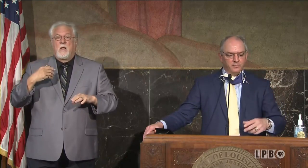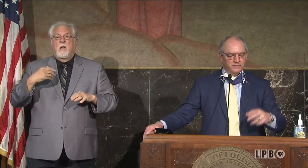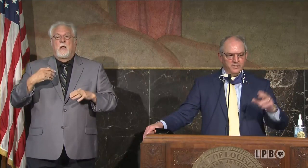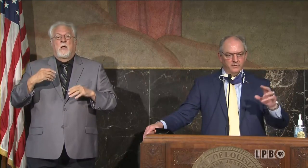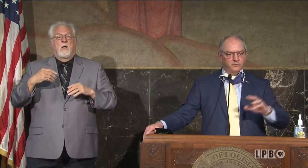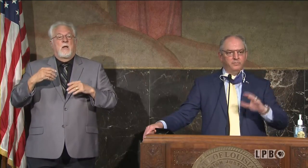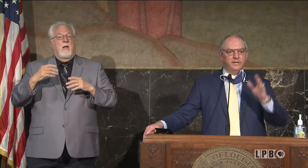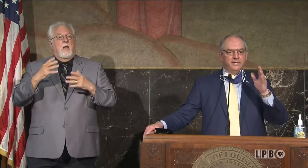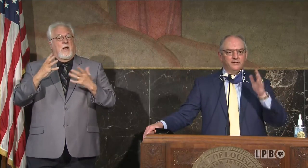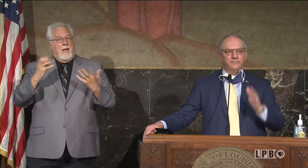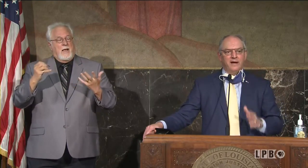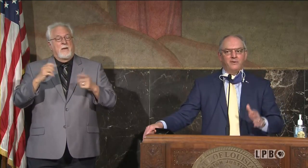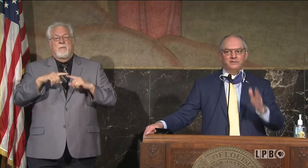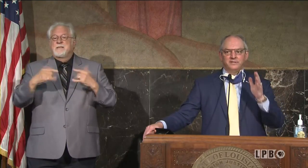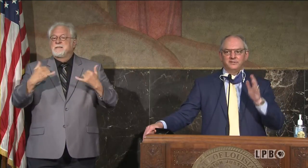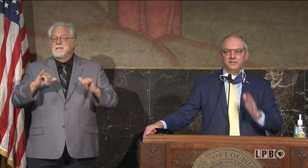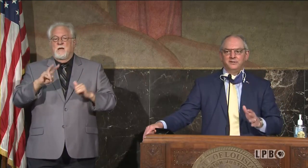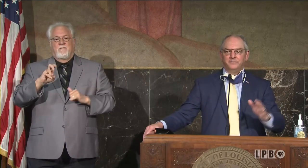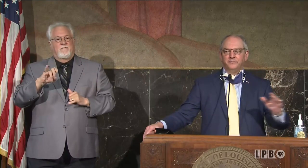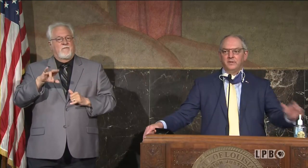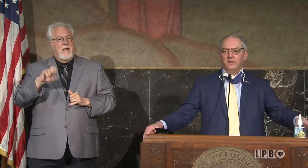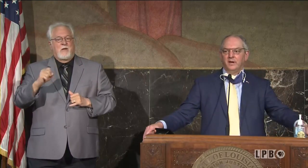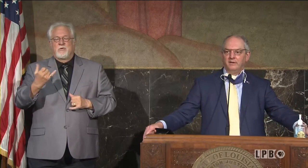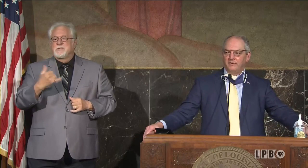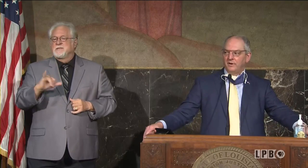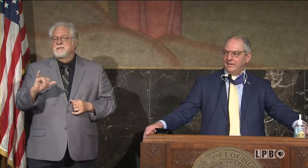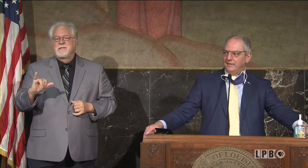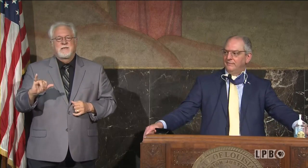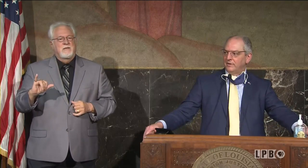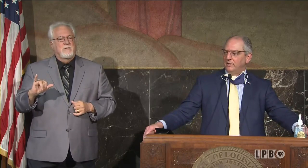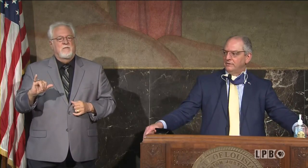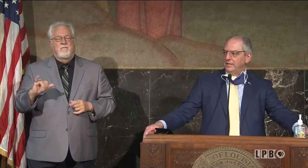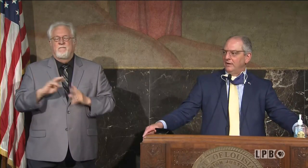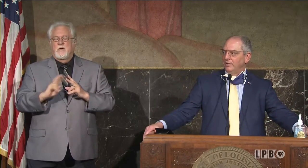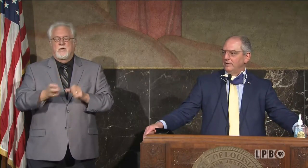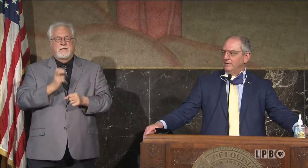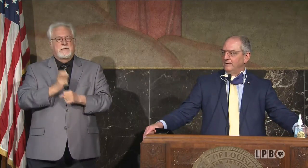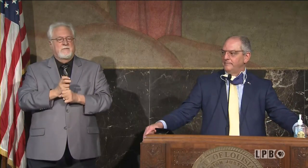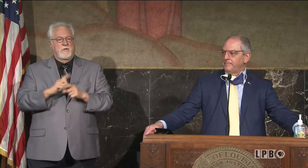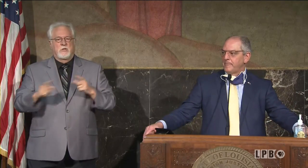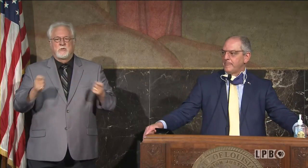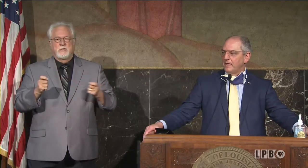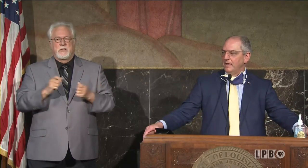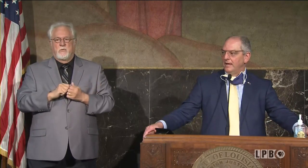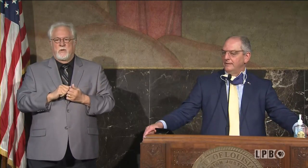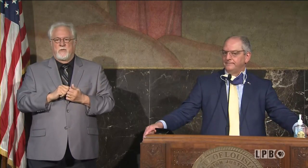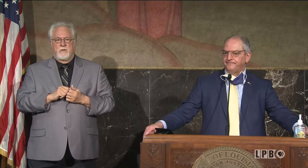greater numbers and all those. But this virus is still very difficult to deal with.